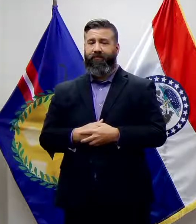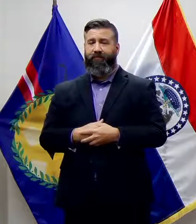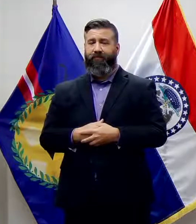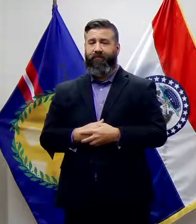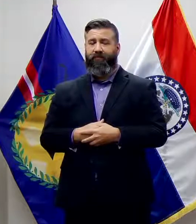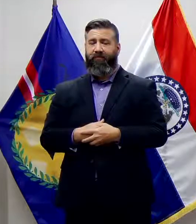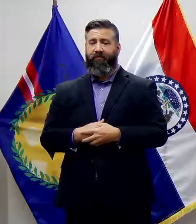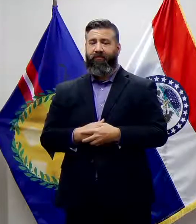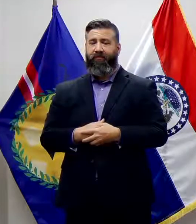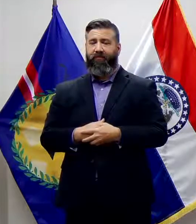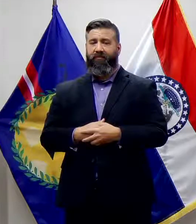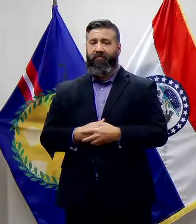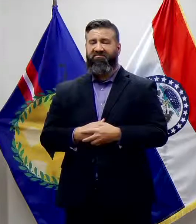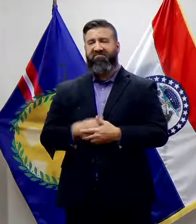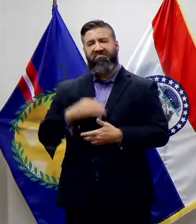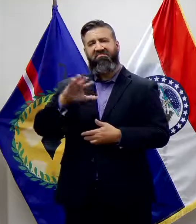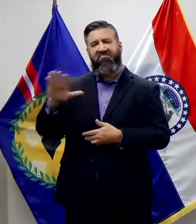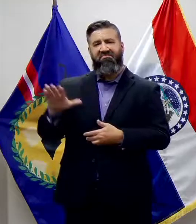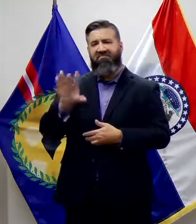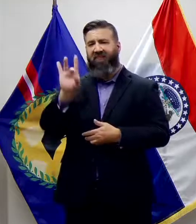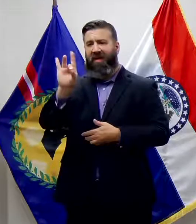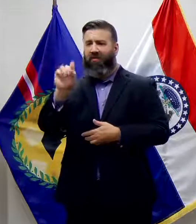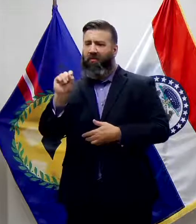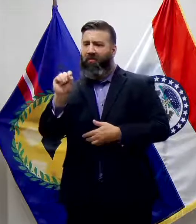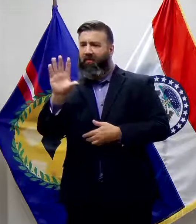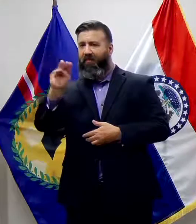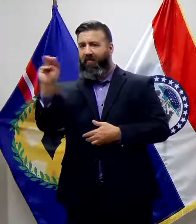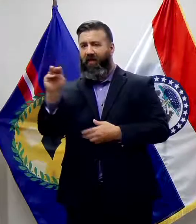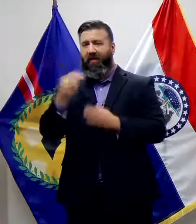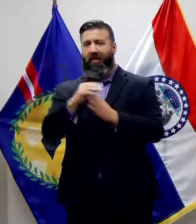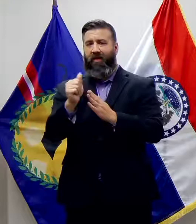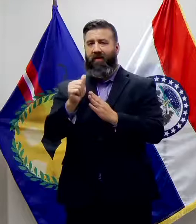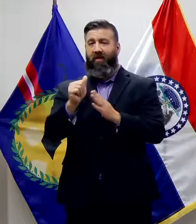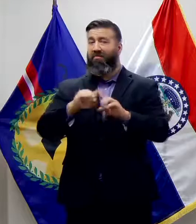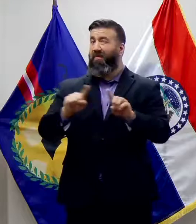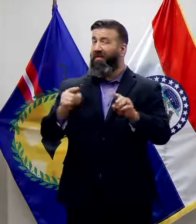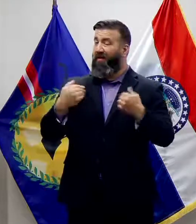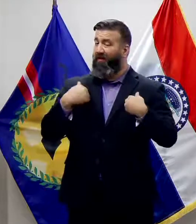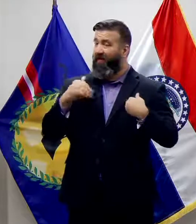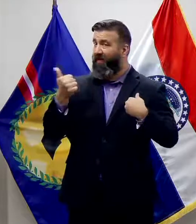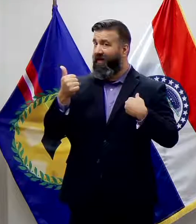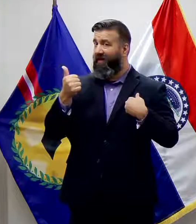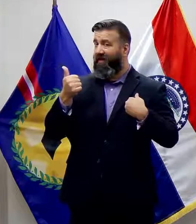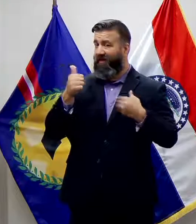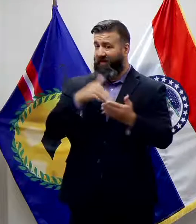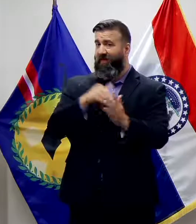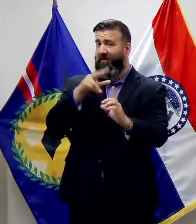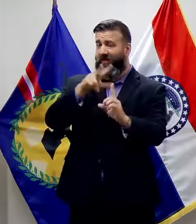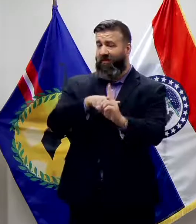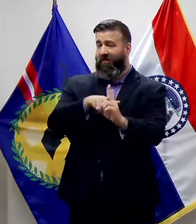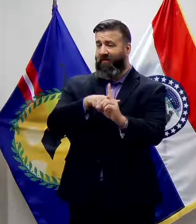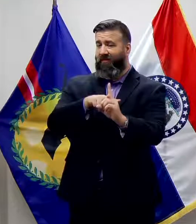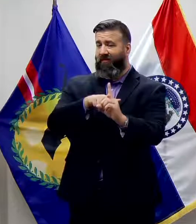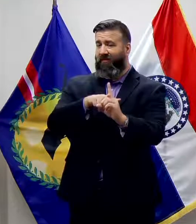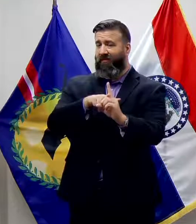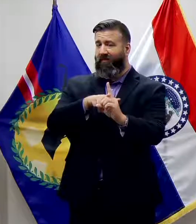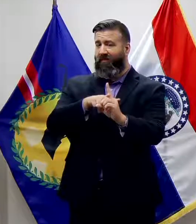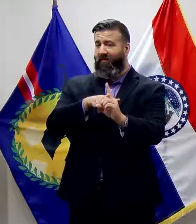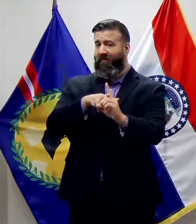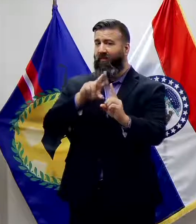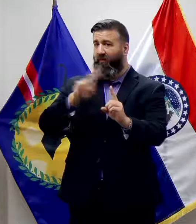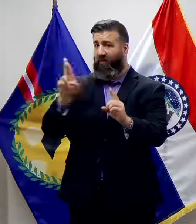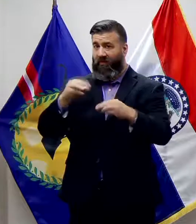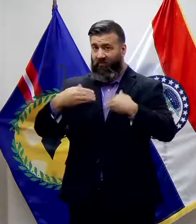about $8.5 million. But with 10,000 applications to be in the pipeline